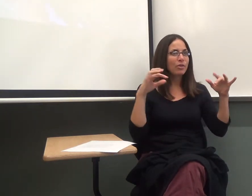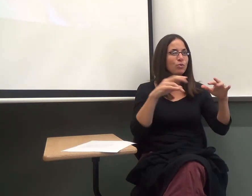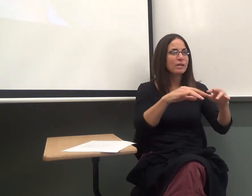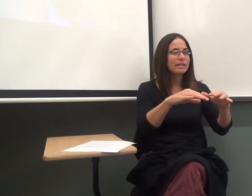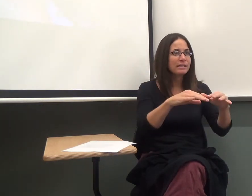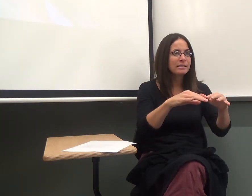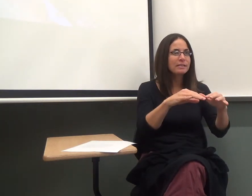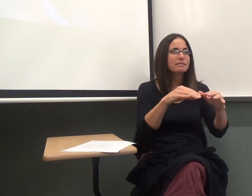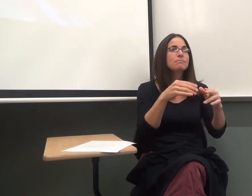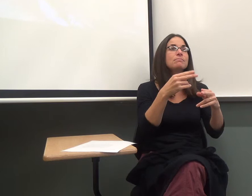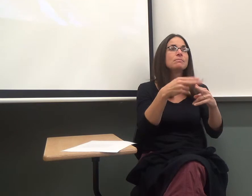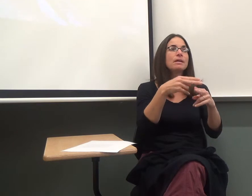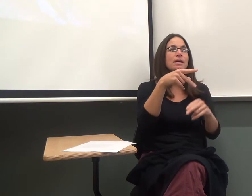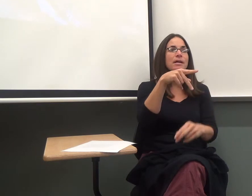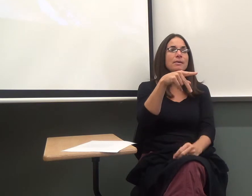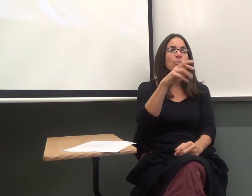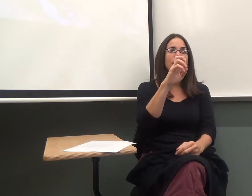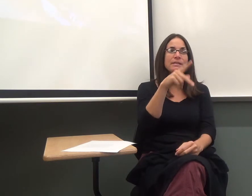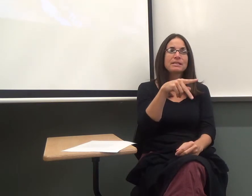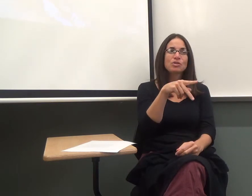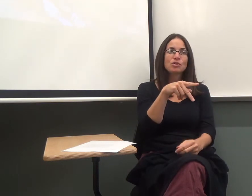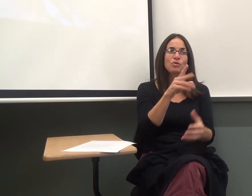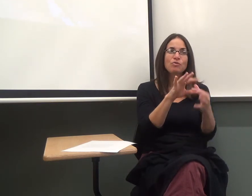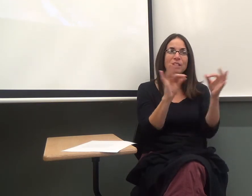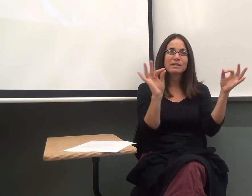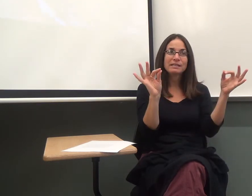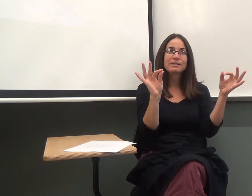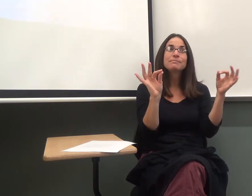phrase. preposition. Good, it's a prepositional phrase.